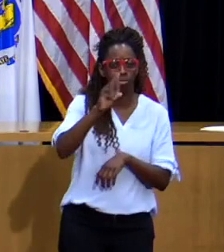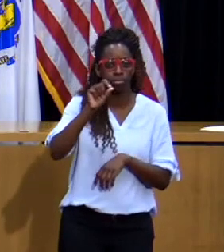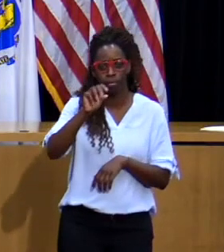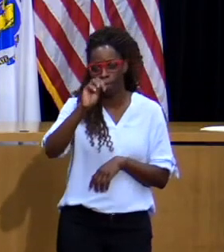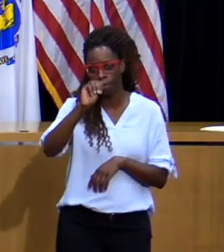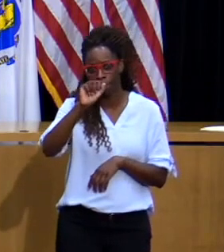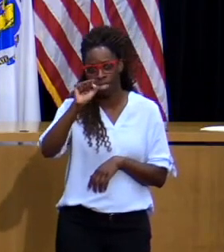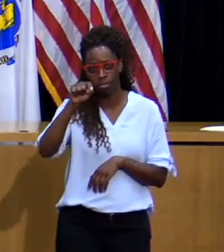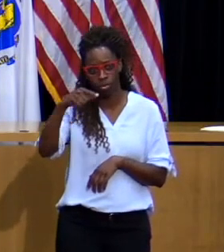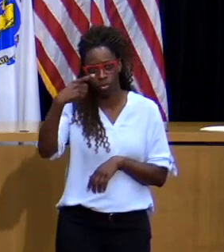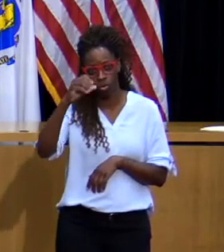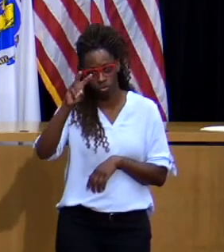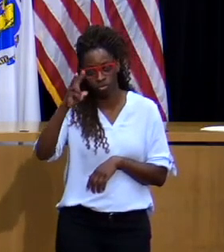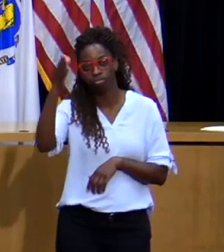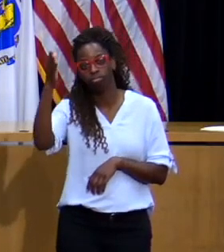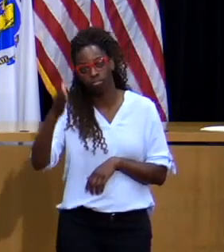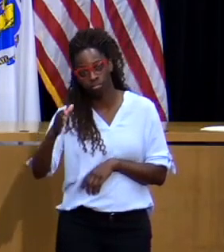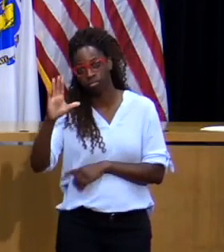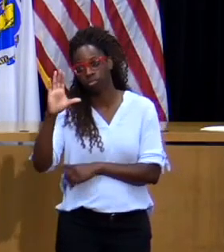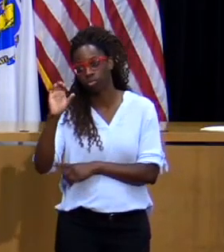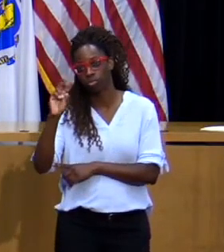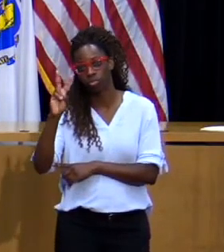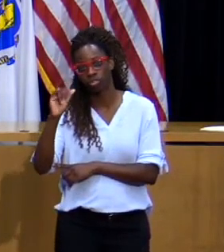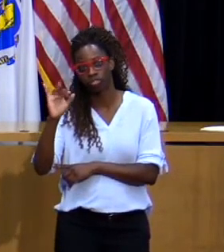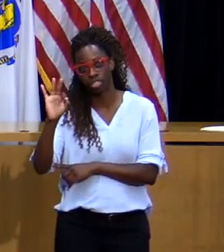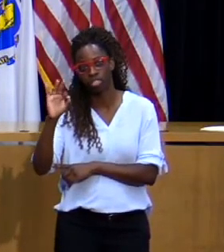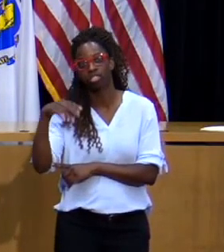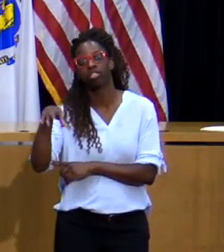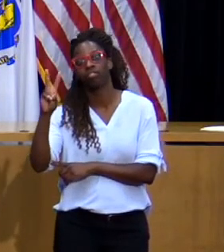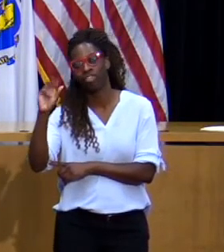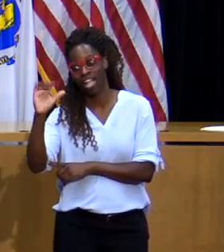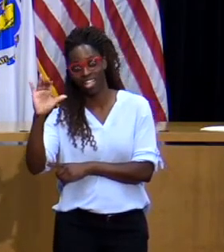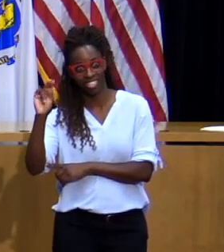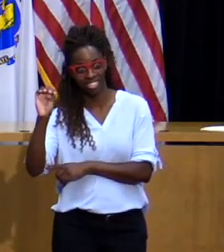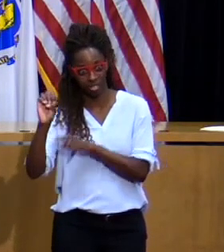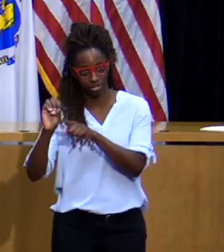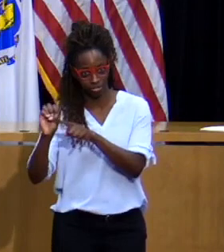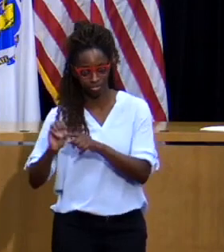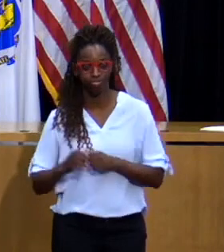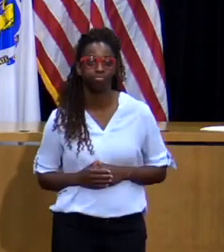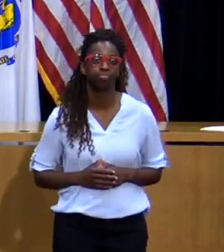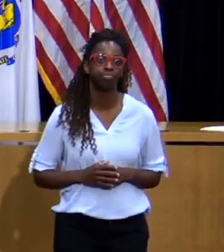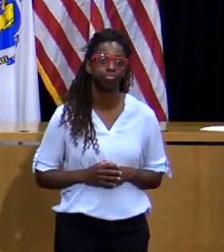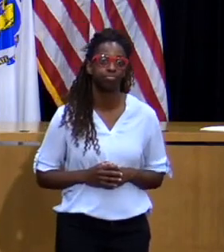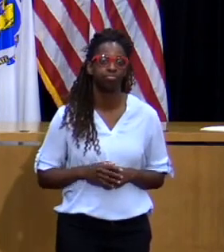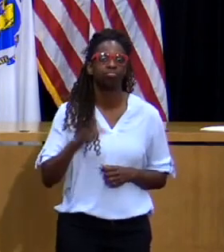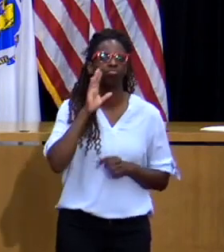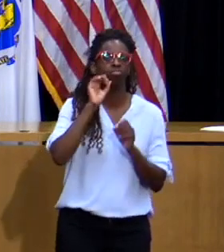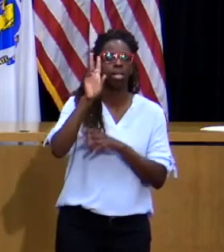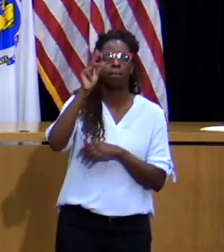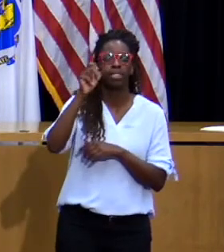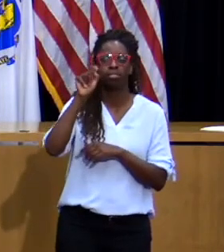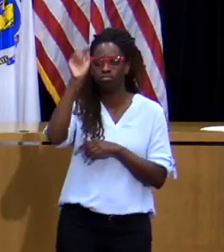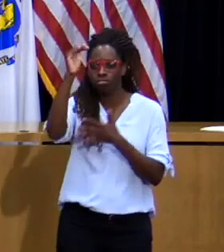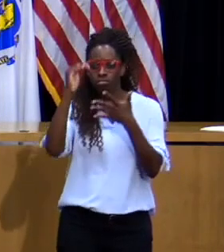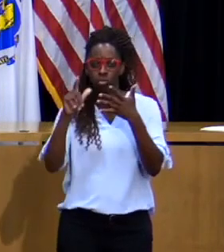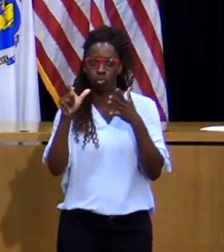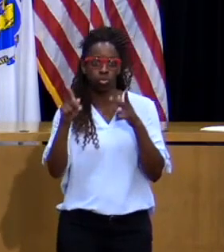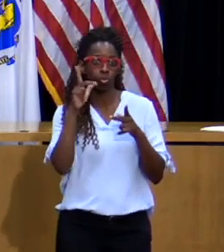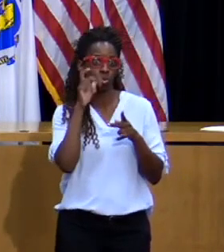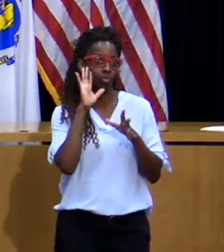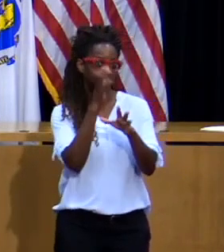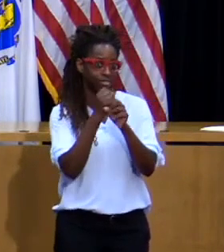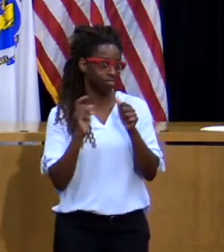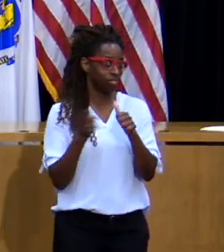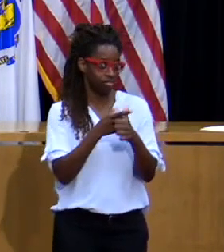mass.gov/COVID vaccine, for more information. And that will be updated, obviously, as more information comes in. And with that, it's my privilege